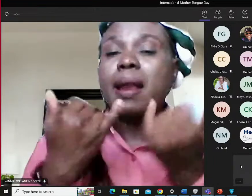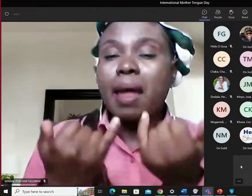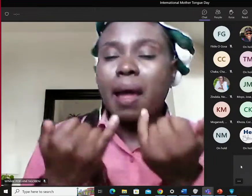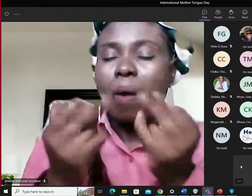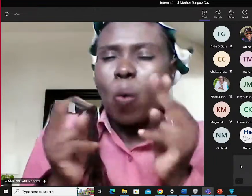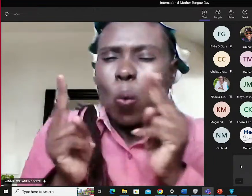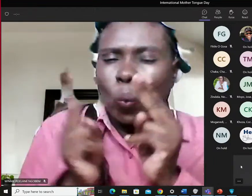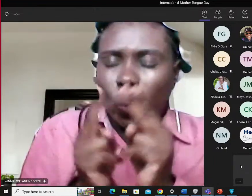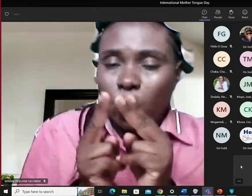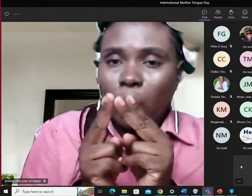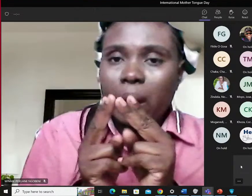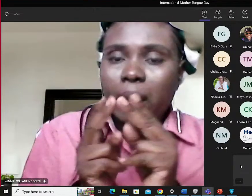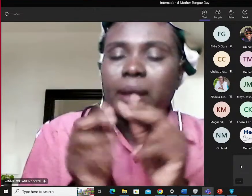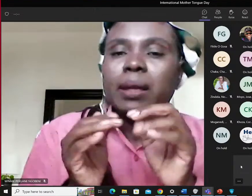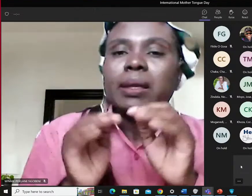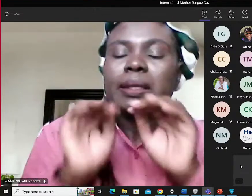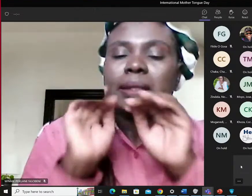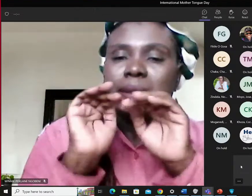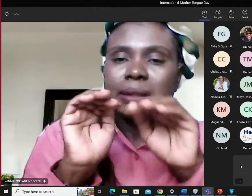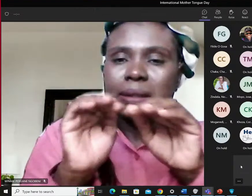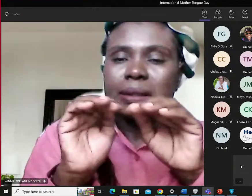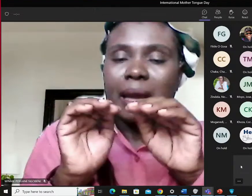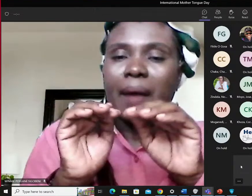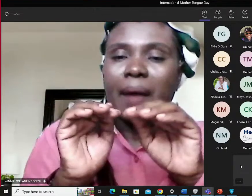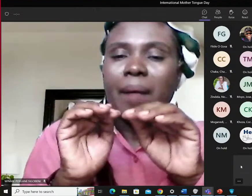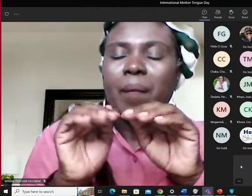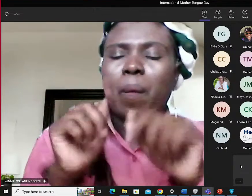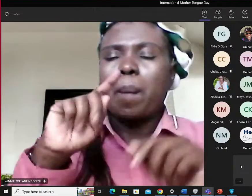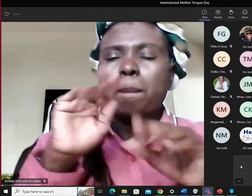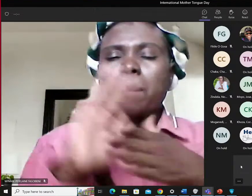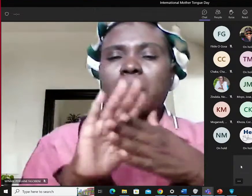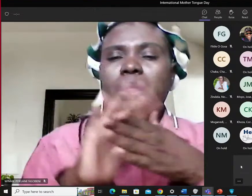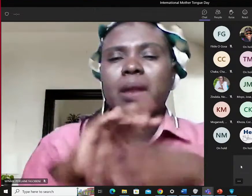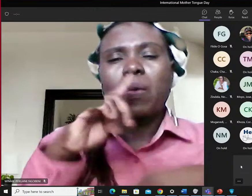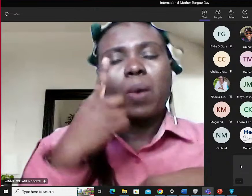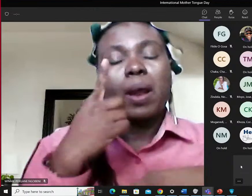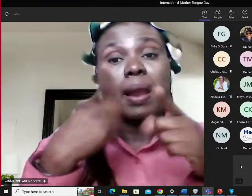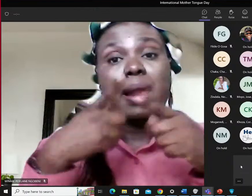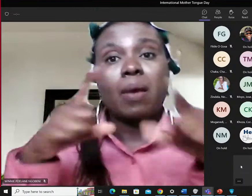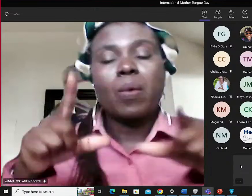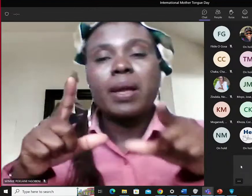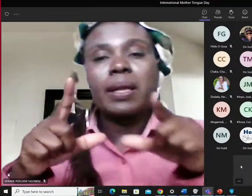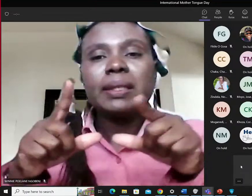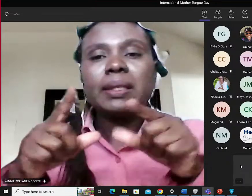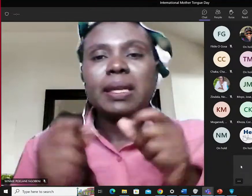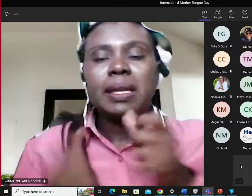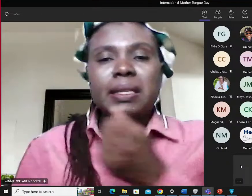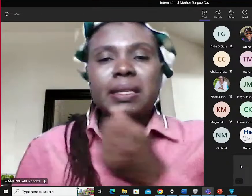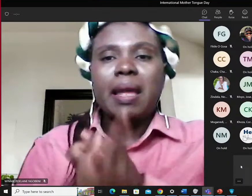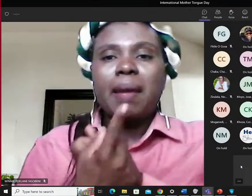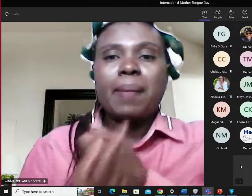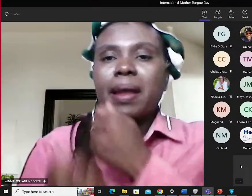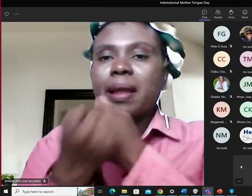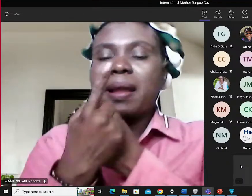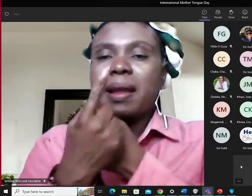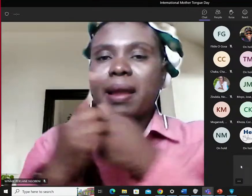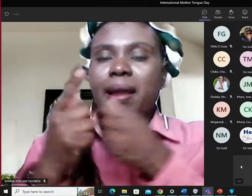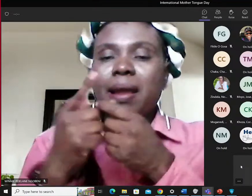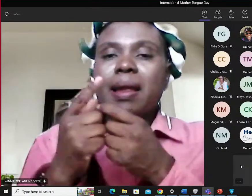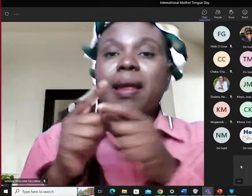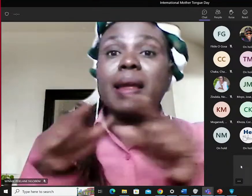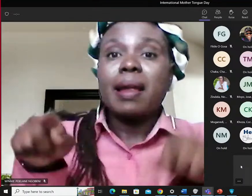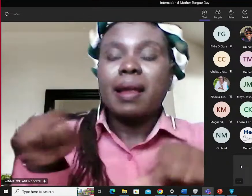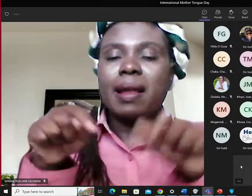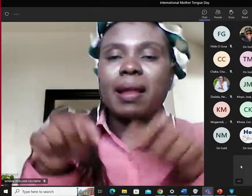teaching a module in more than one language, that what is also happening at UNISA. I'm using the CEDU and